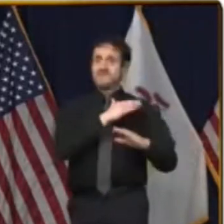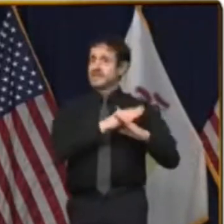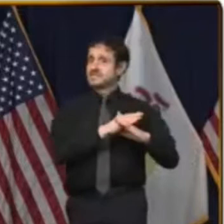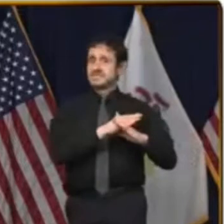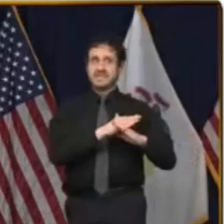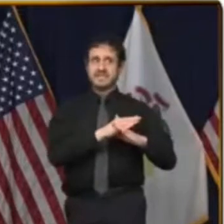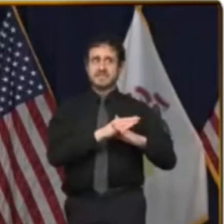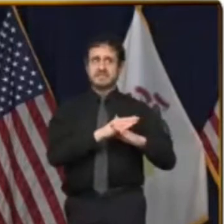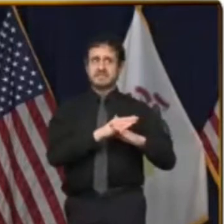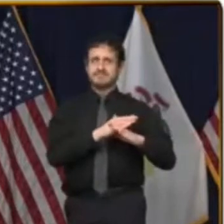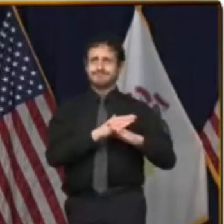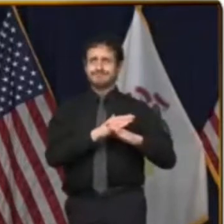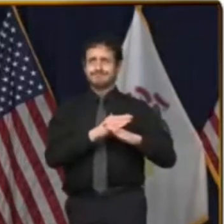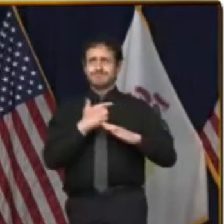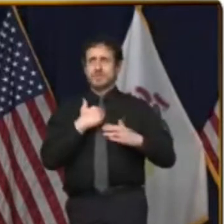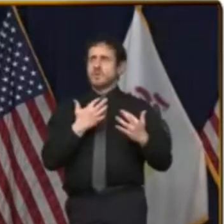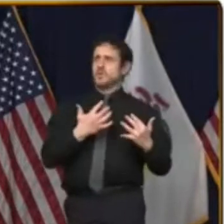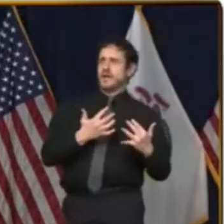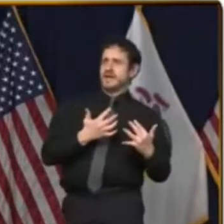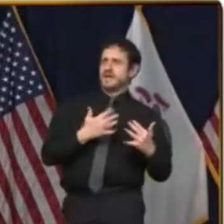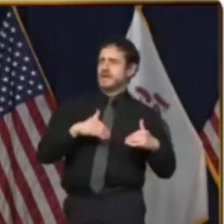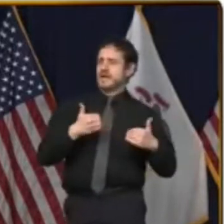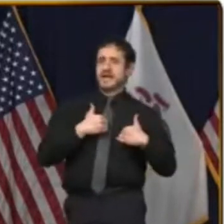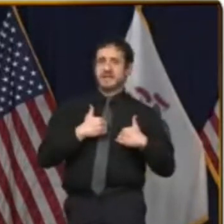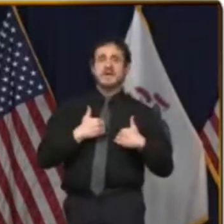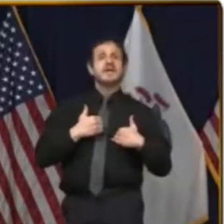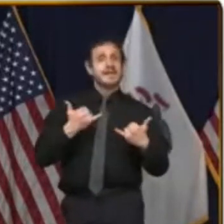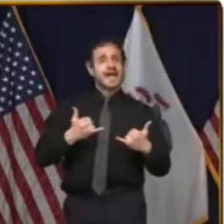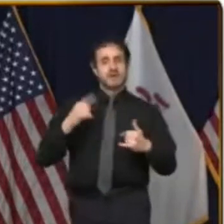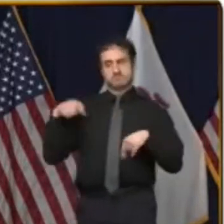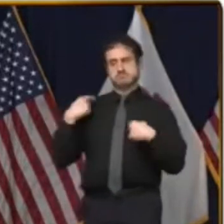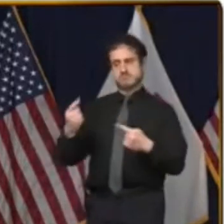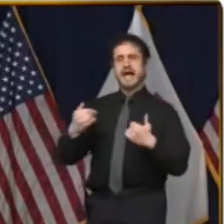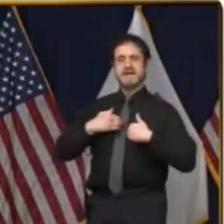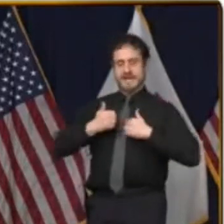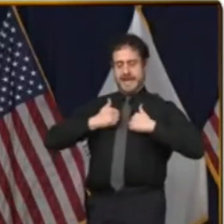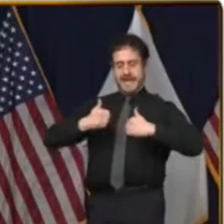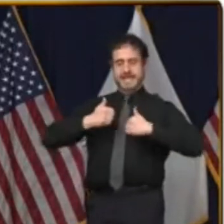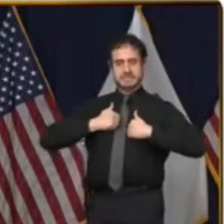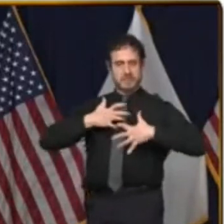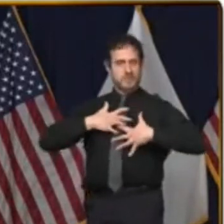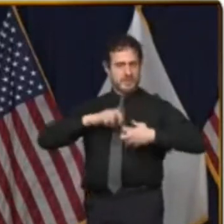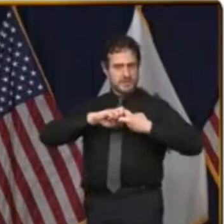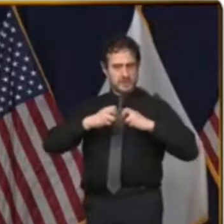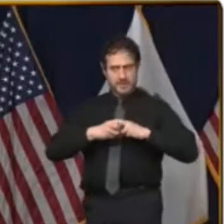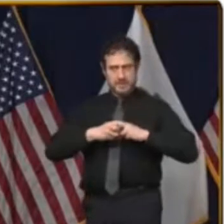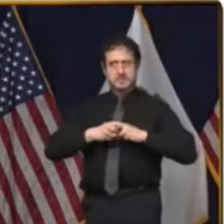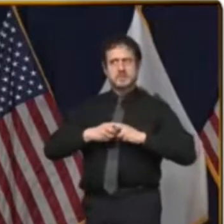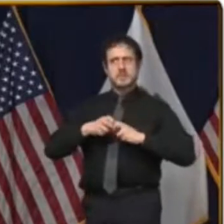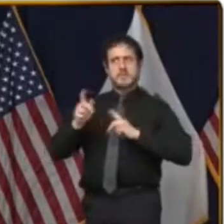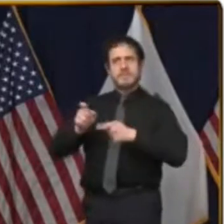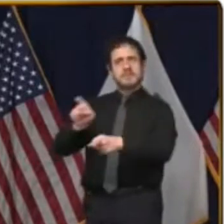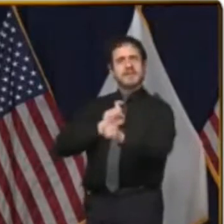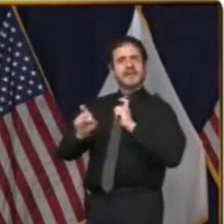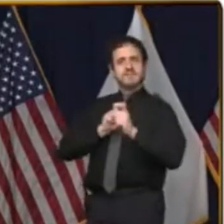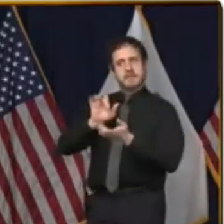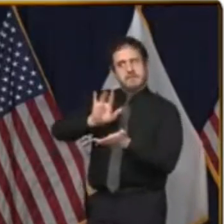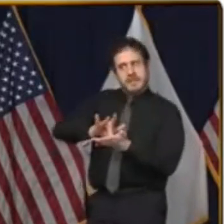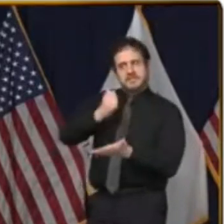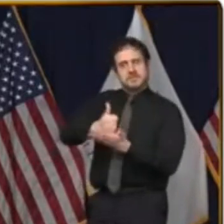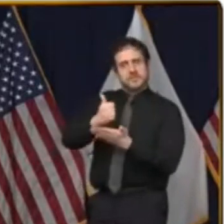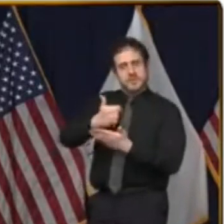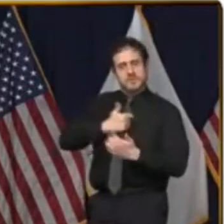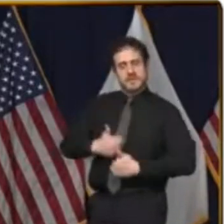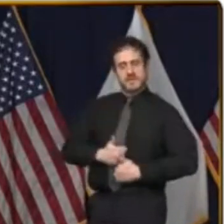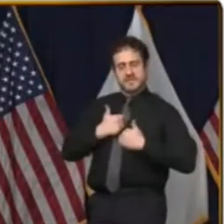had options. For my asthma, the options or tools that were given to me to help me live